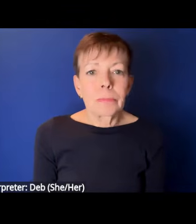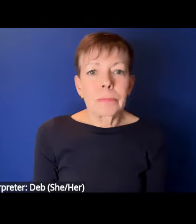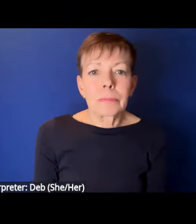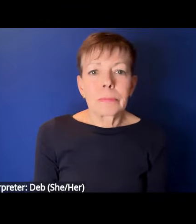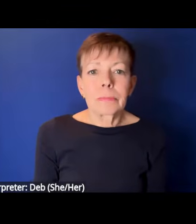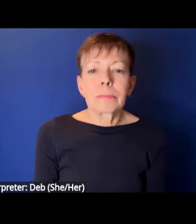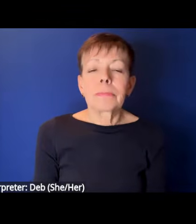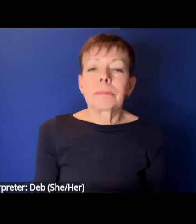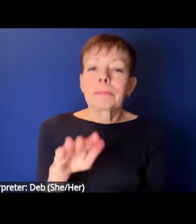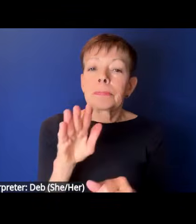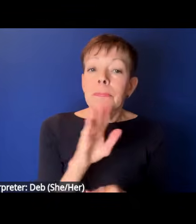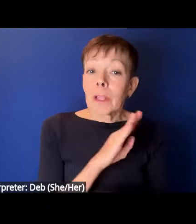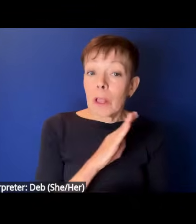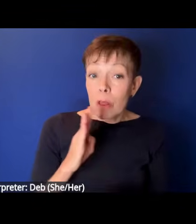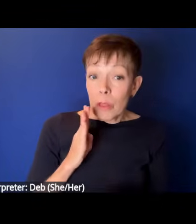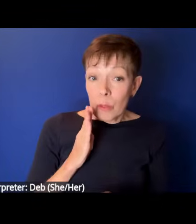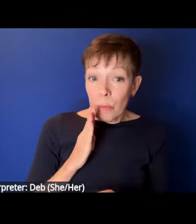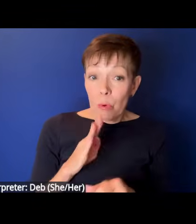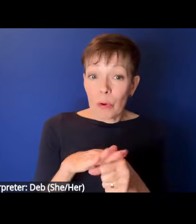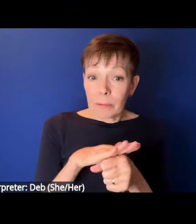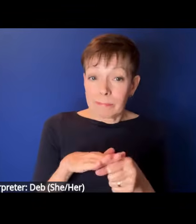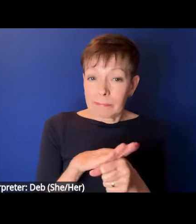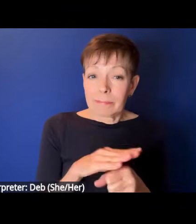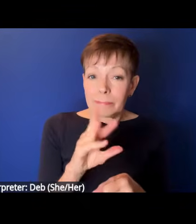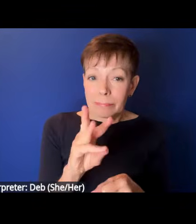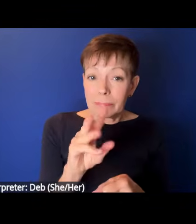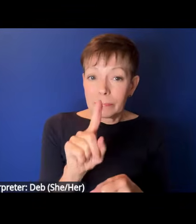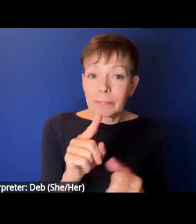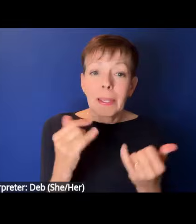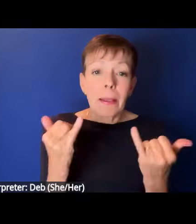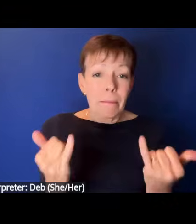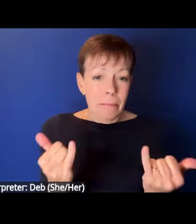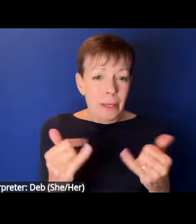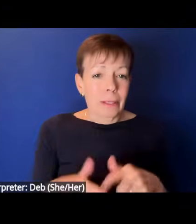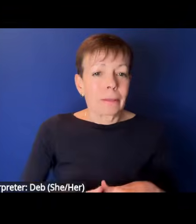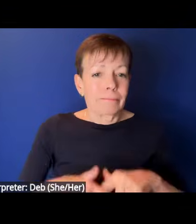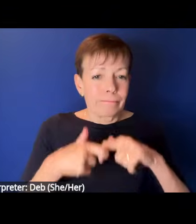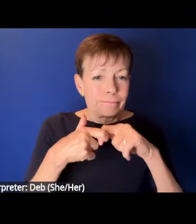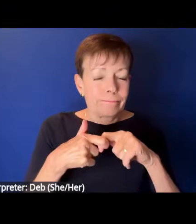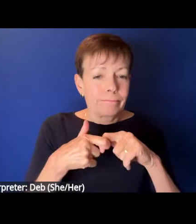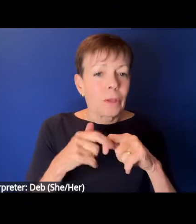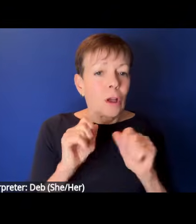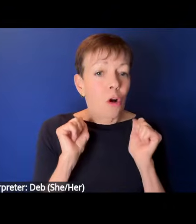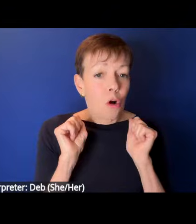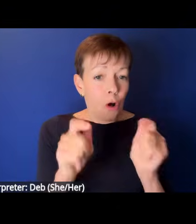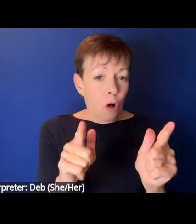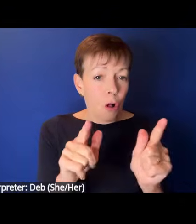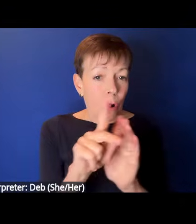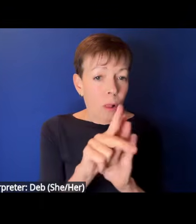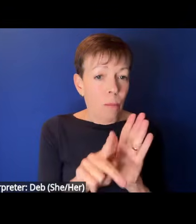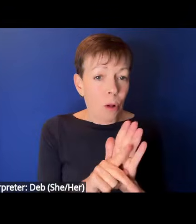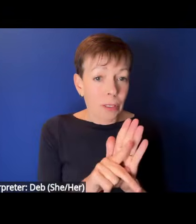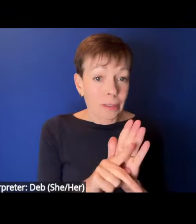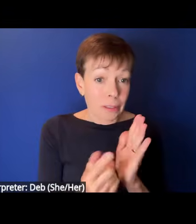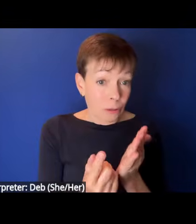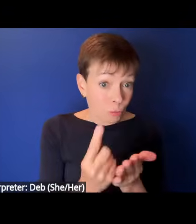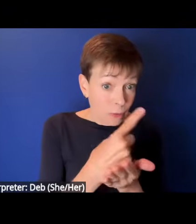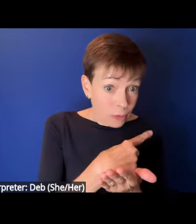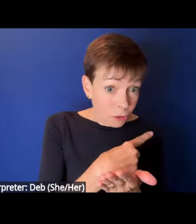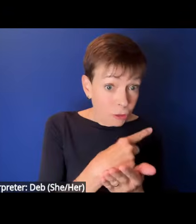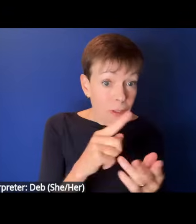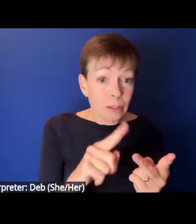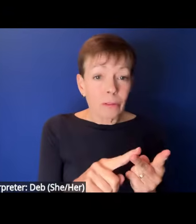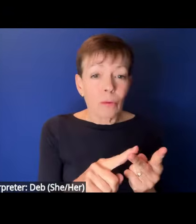Board of Education of Greater Victoria School District number 61 immediately suspend the implementation of all policy revisions and abandonments enacted since